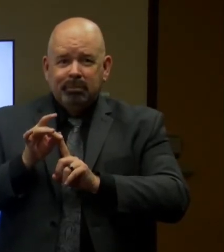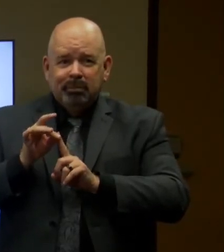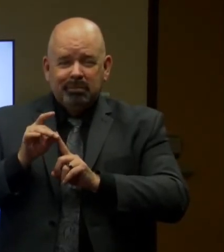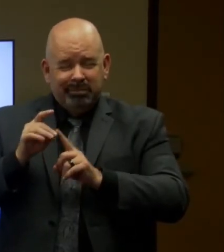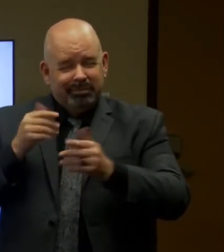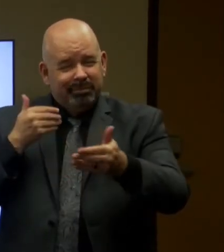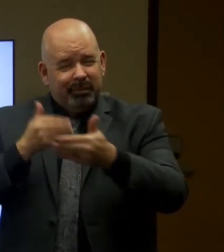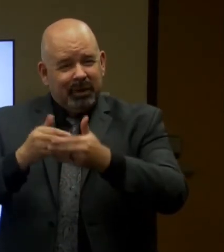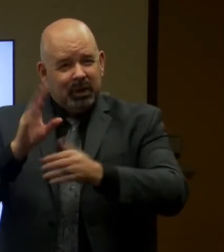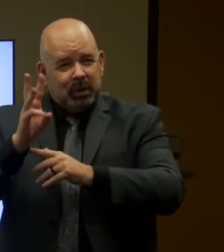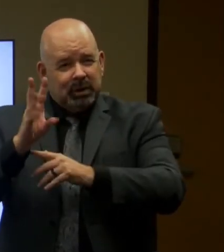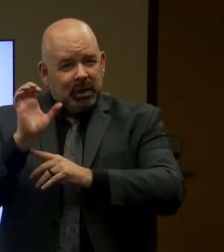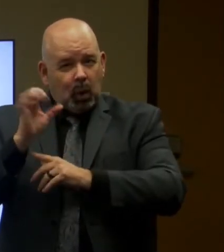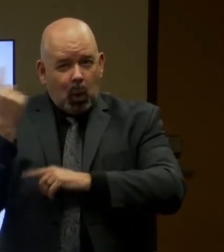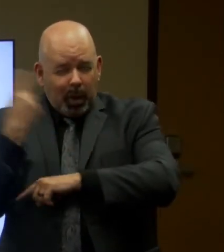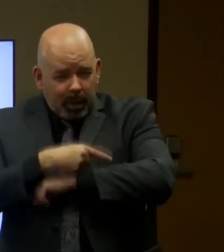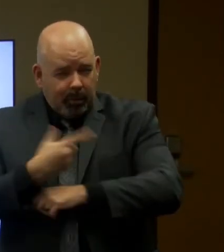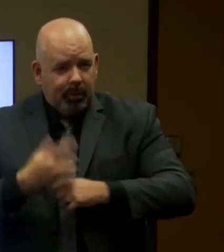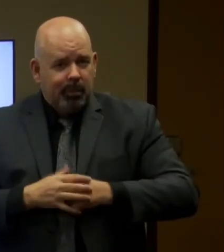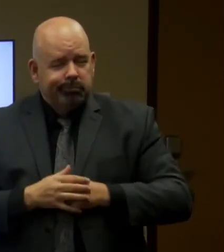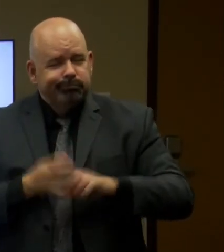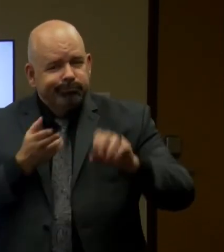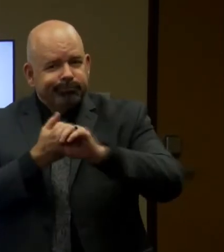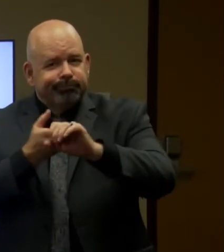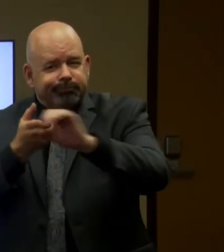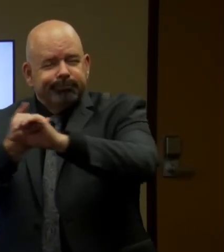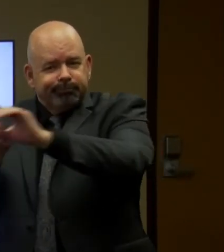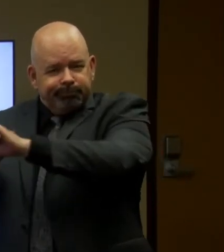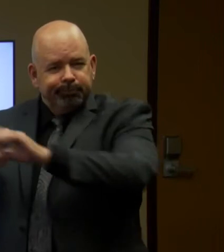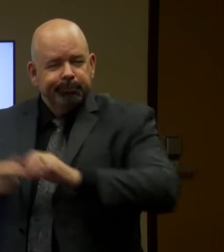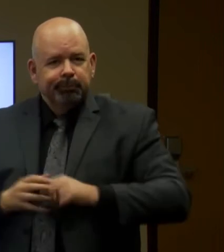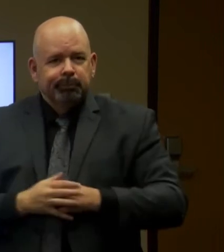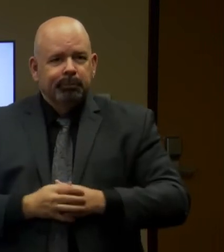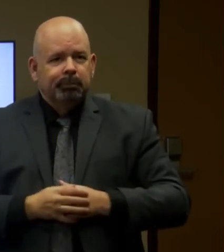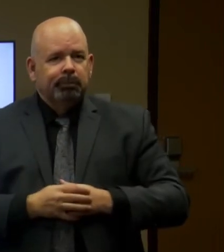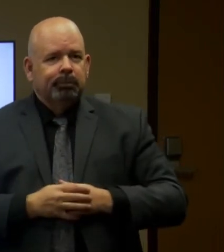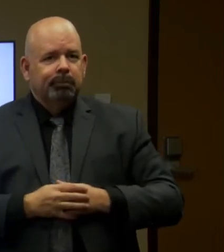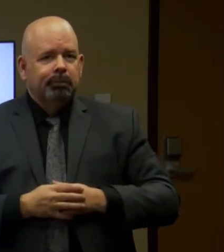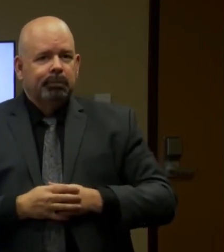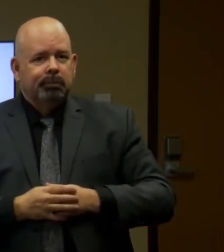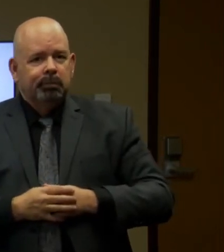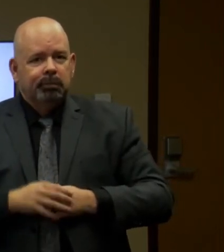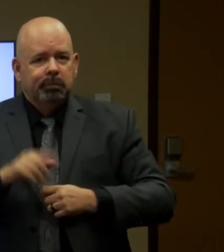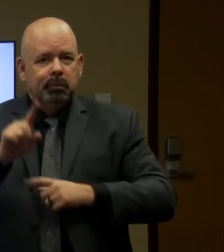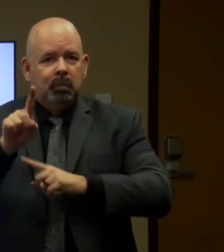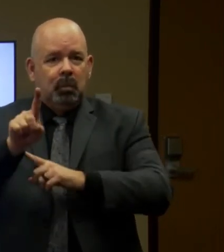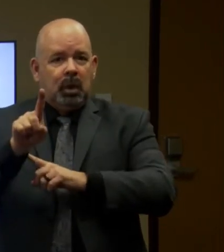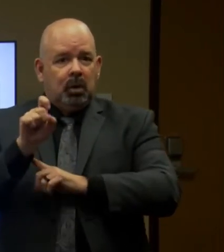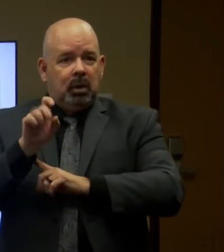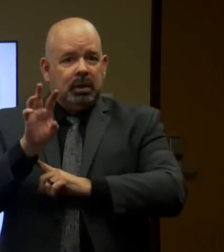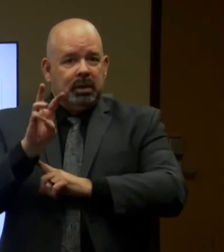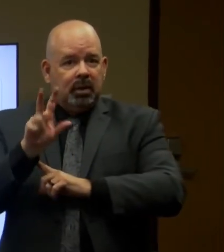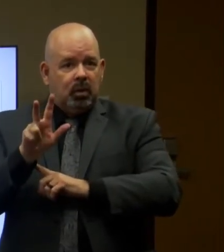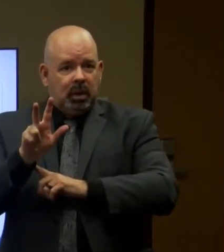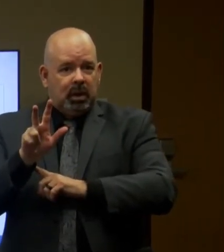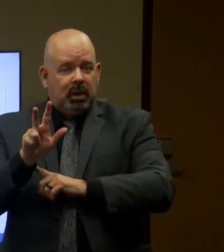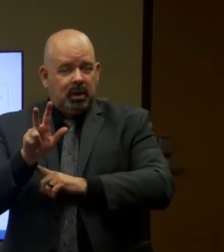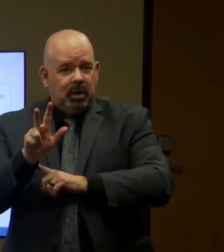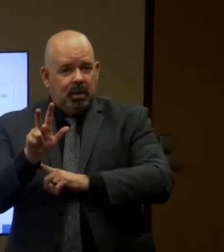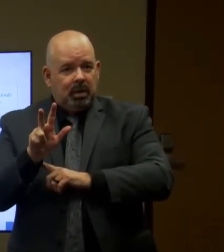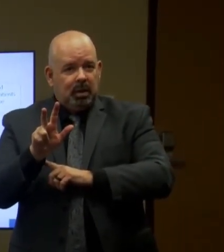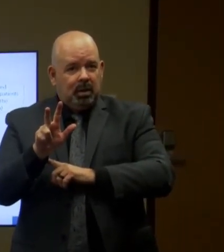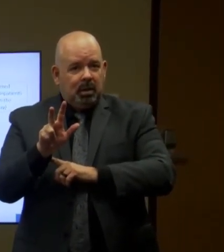that, 163 of those patients are nearly 1/3 of the COVID patients in the hospital are in